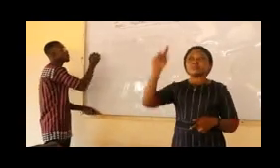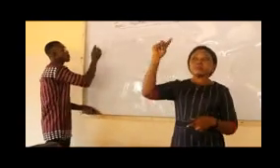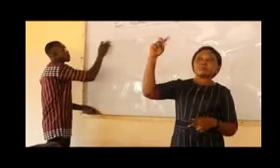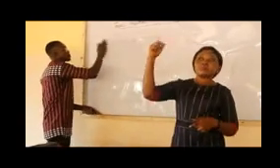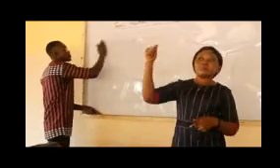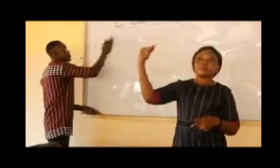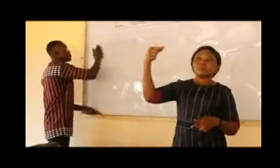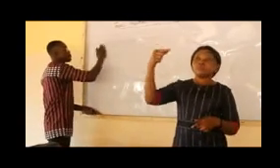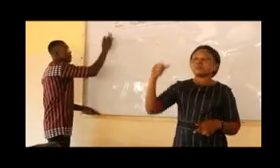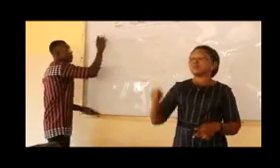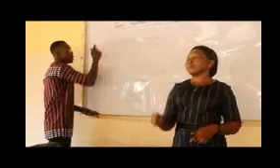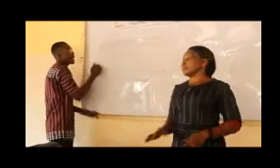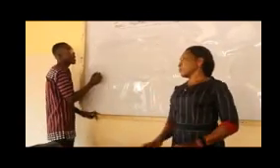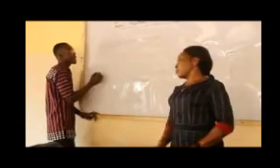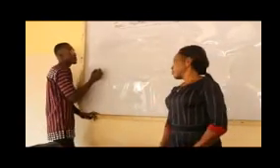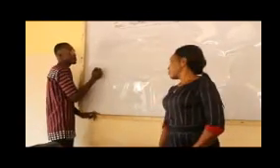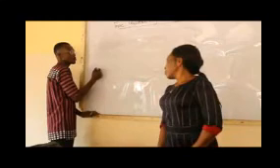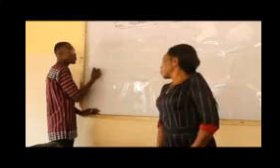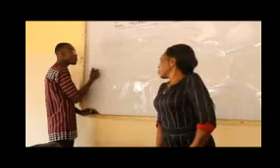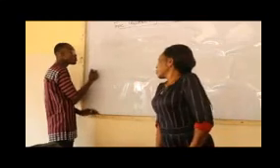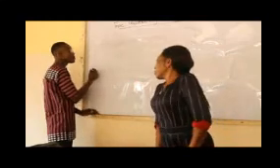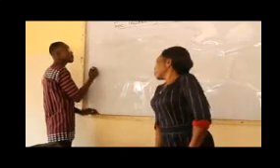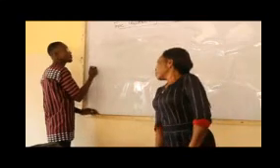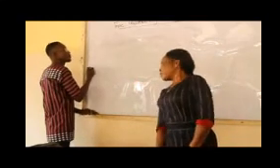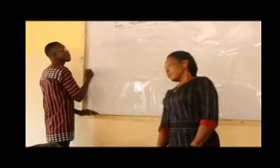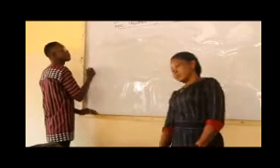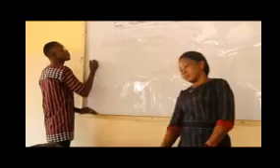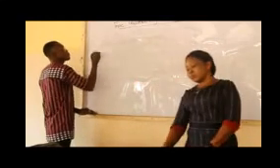tags? I write on the board.